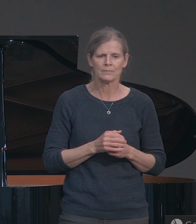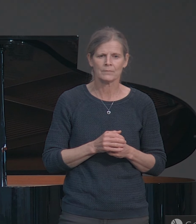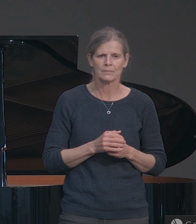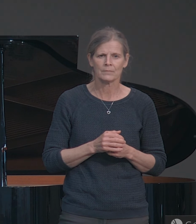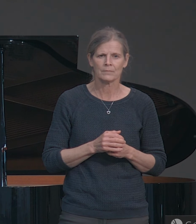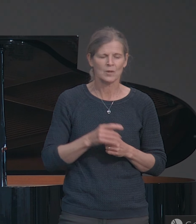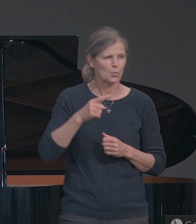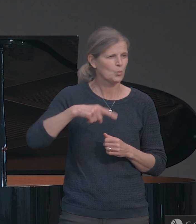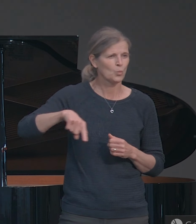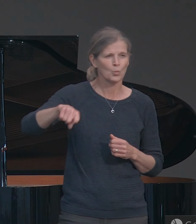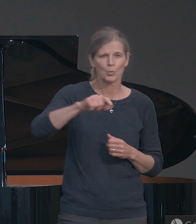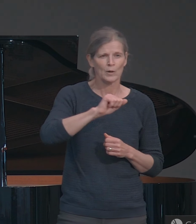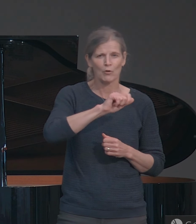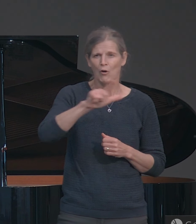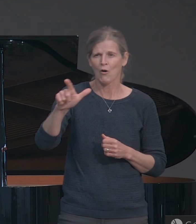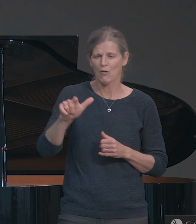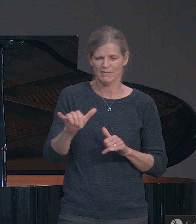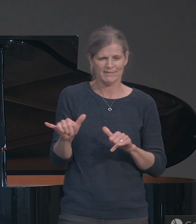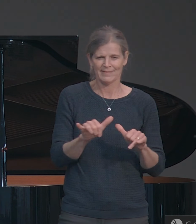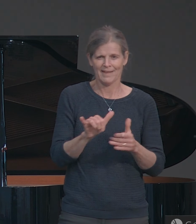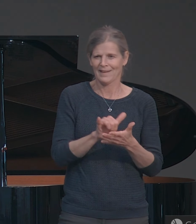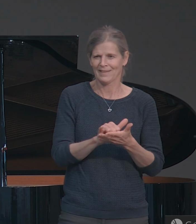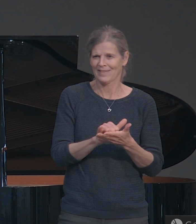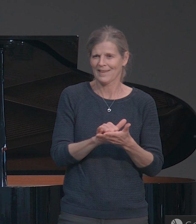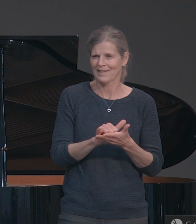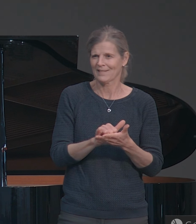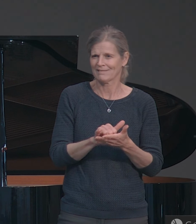We're all like this a little bit.